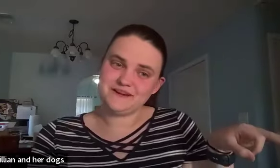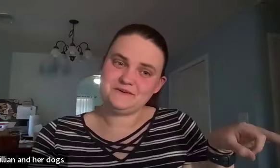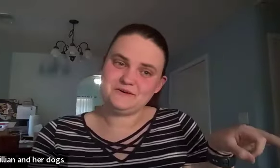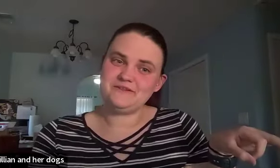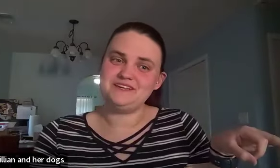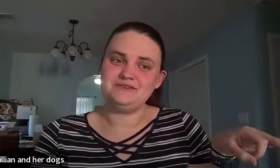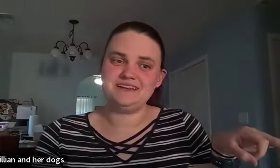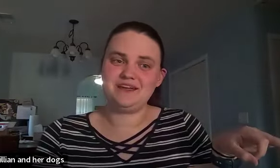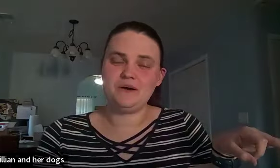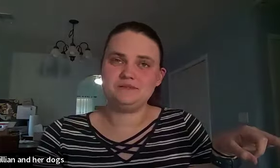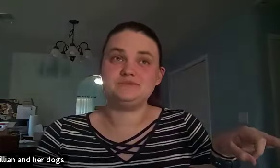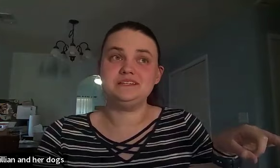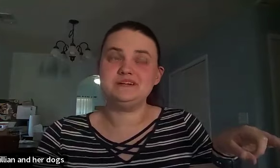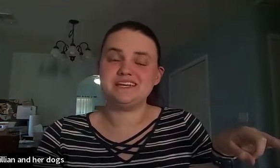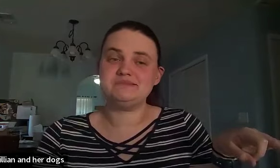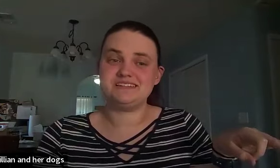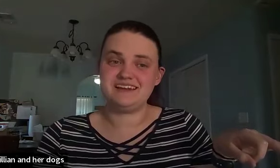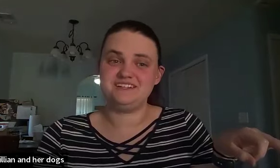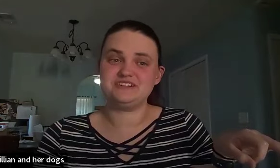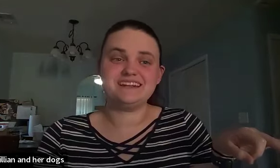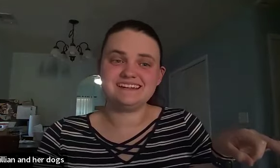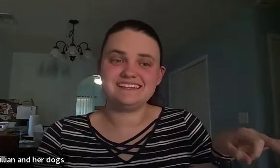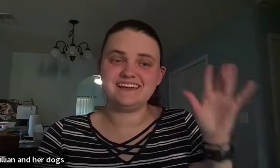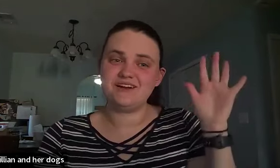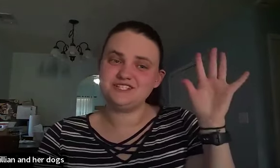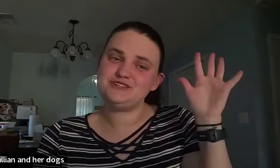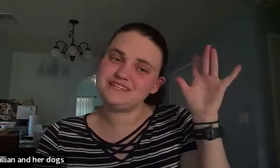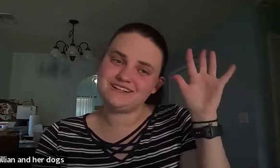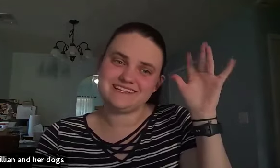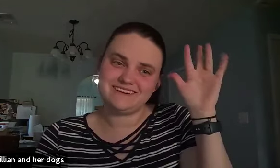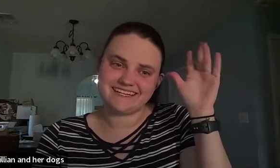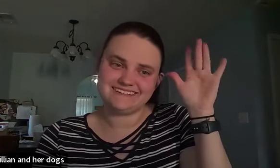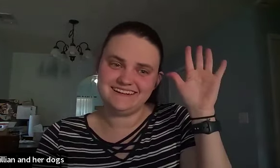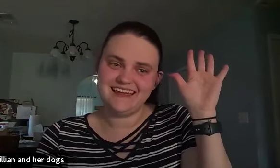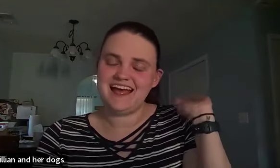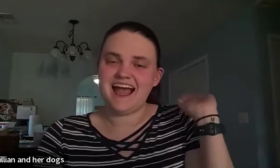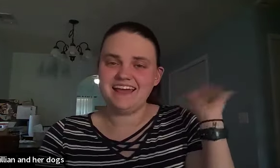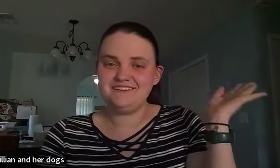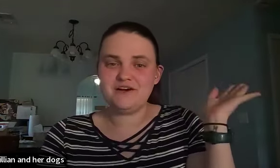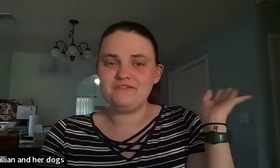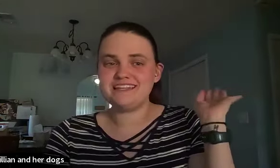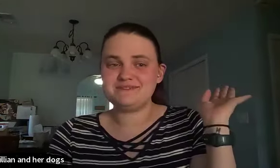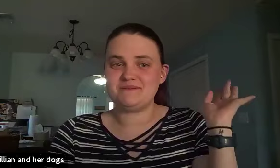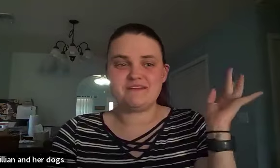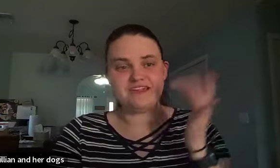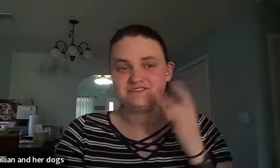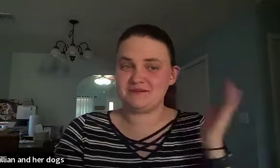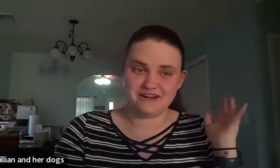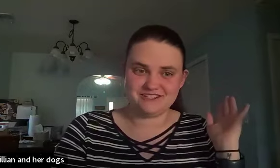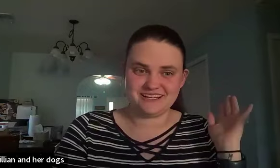it's very cool that you can go up to, really, we can go to 999 just using our single hand. I don't know. That's like one of my favorite like party